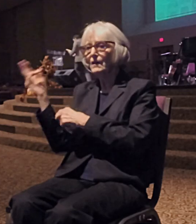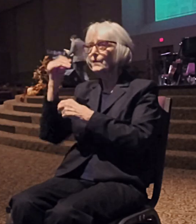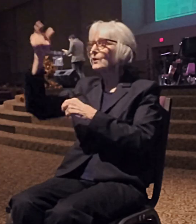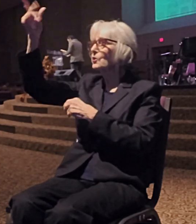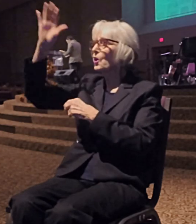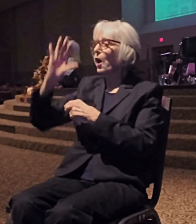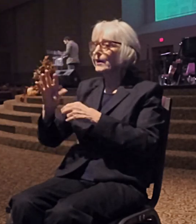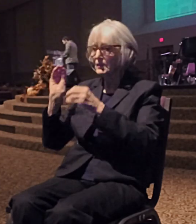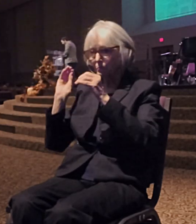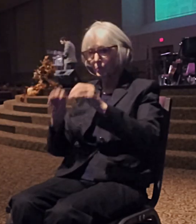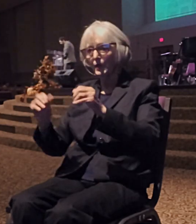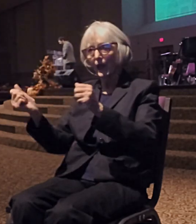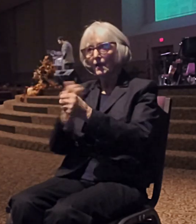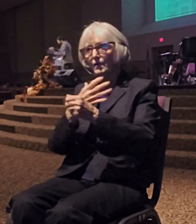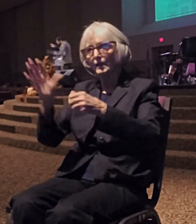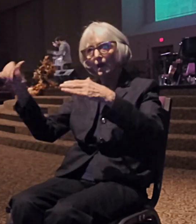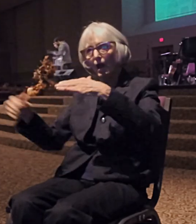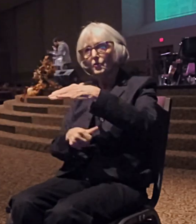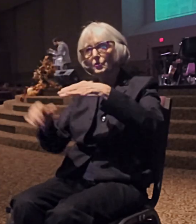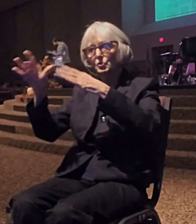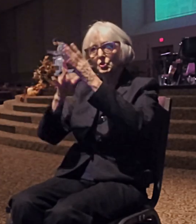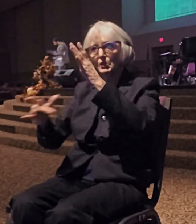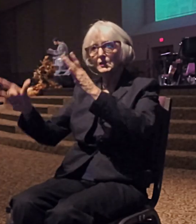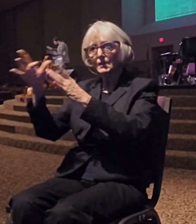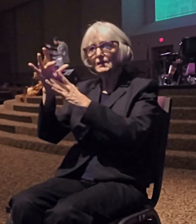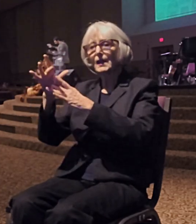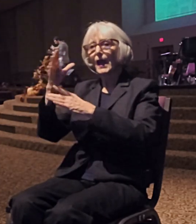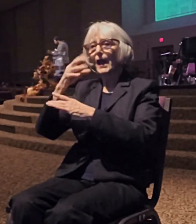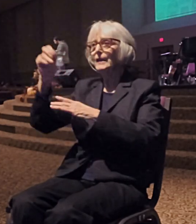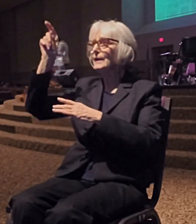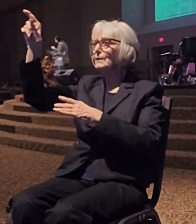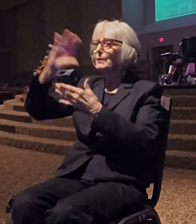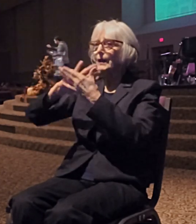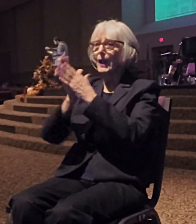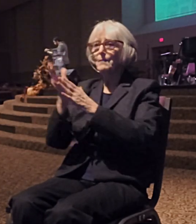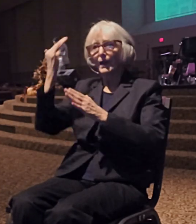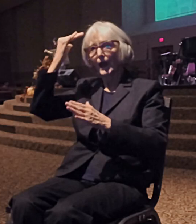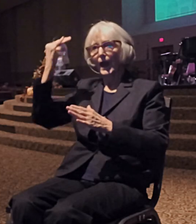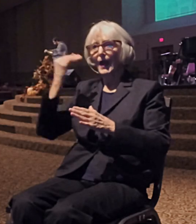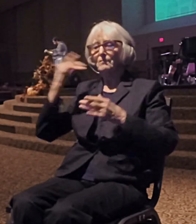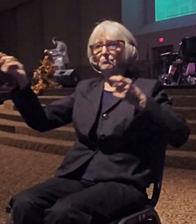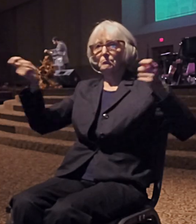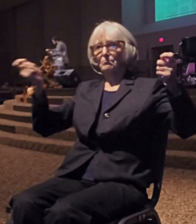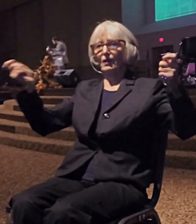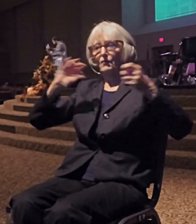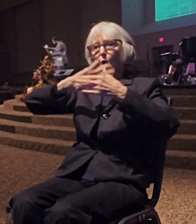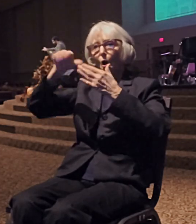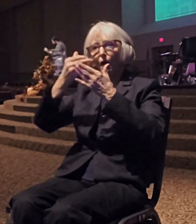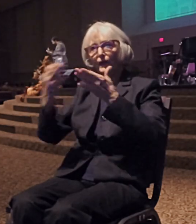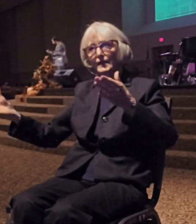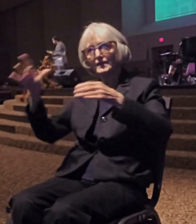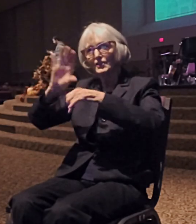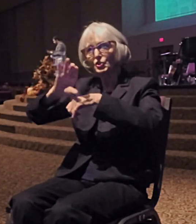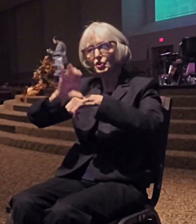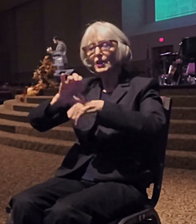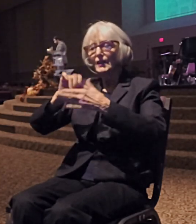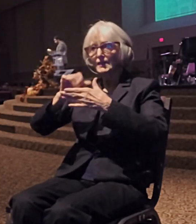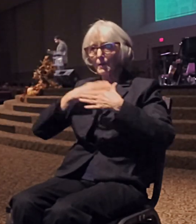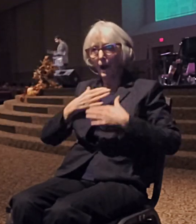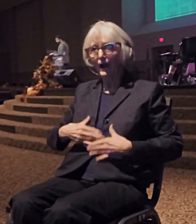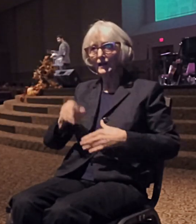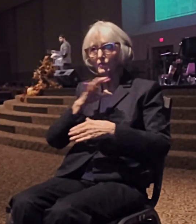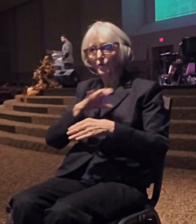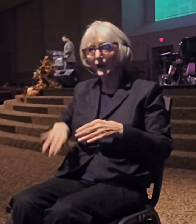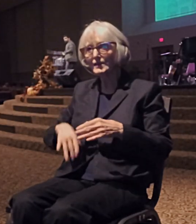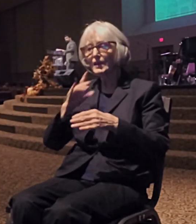things in subjection under his feet, and God gave Jesus as the head over all things to the church, which is the body of Christ, the